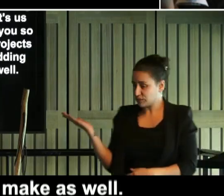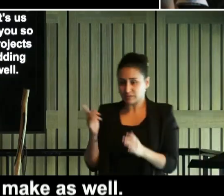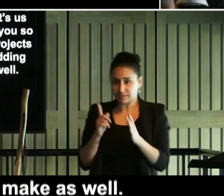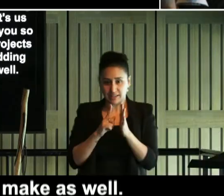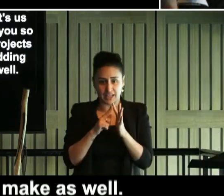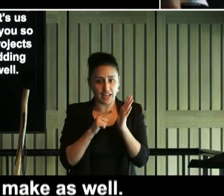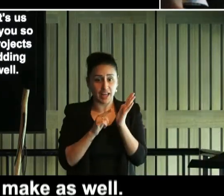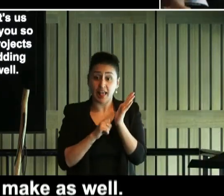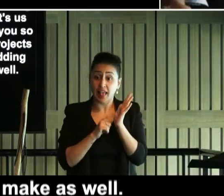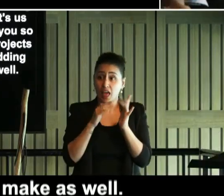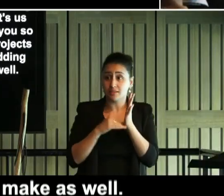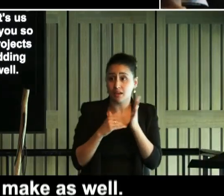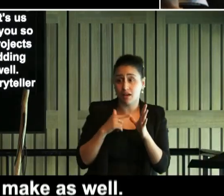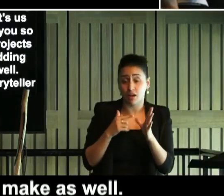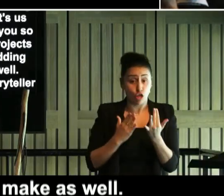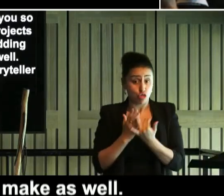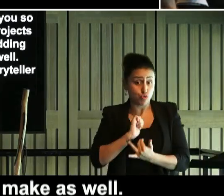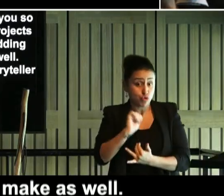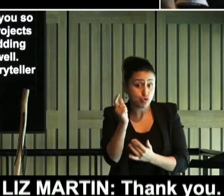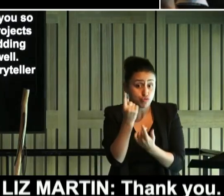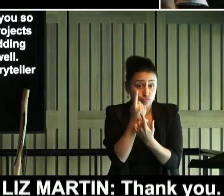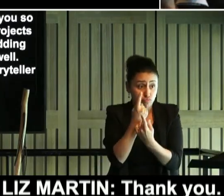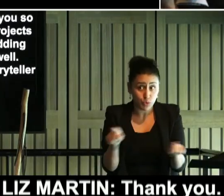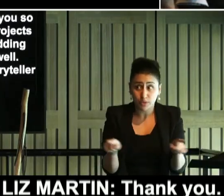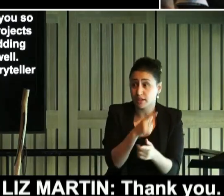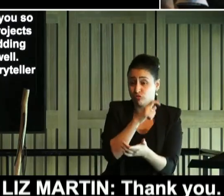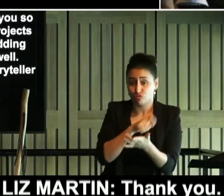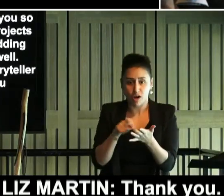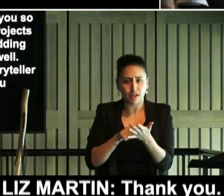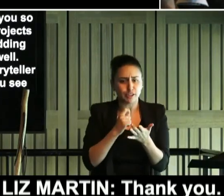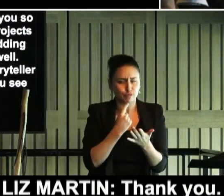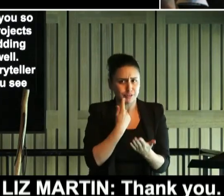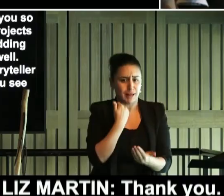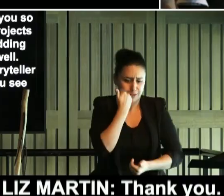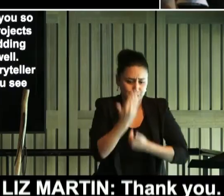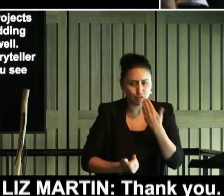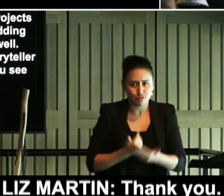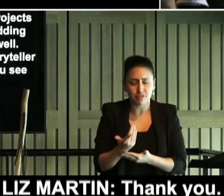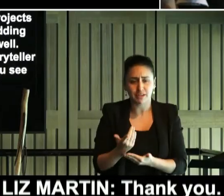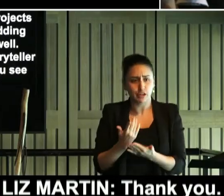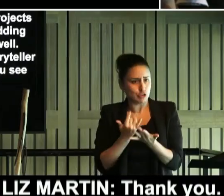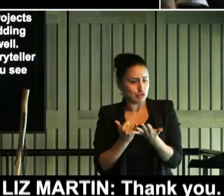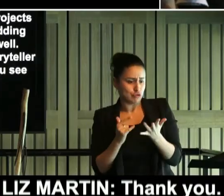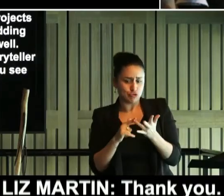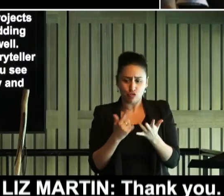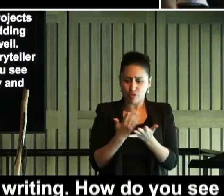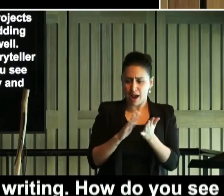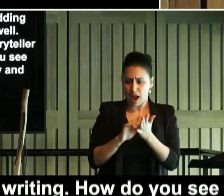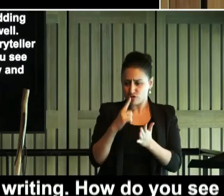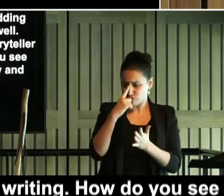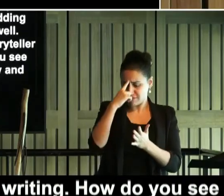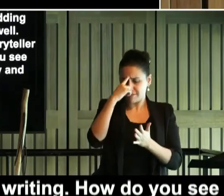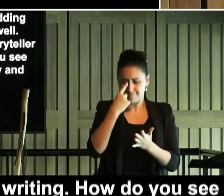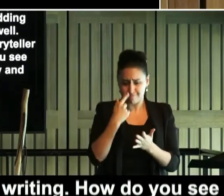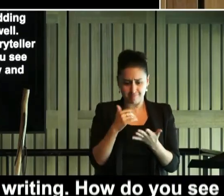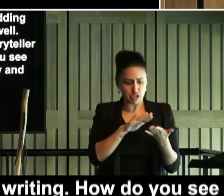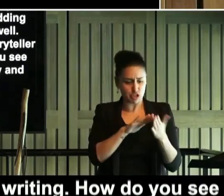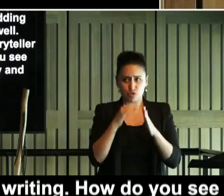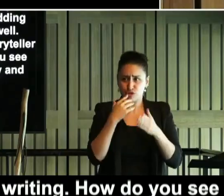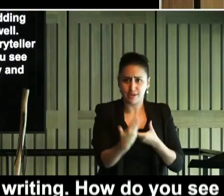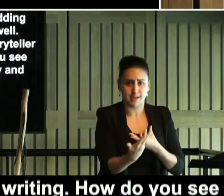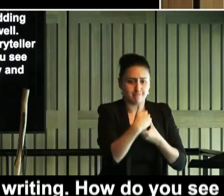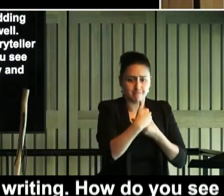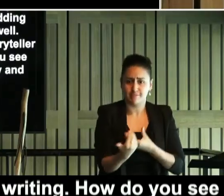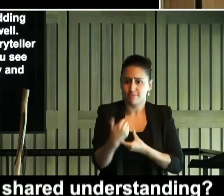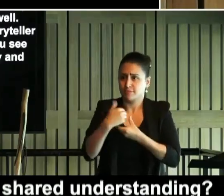writing. How do you see creative practice contributing to community and shared understanding? Okay, I'd also like to